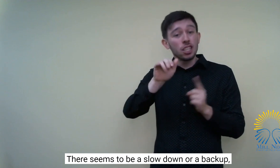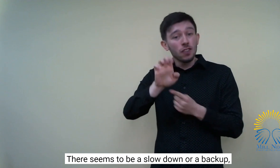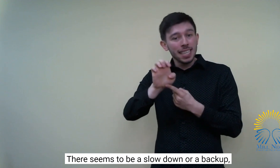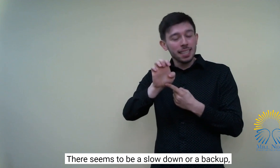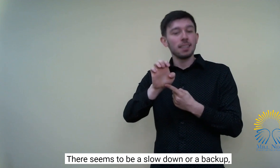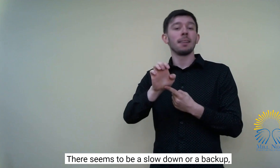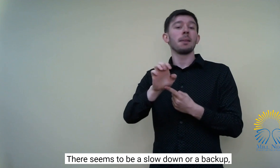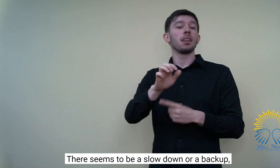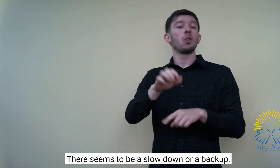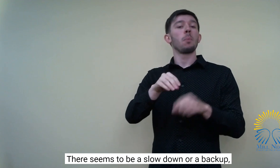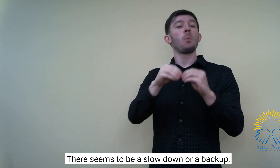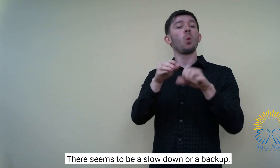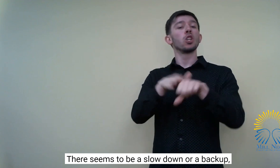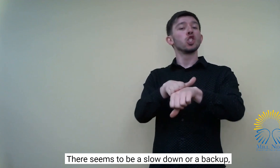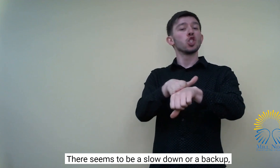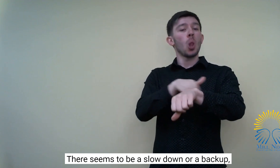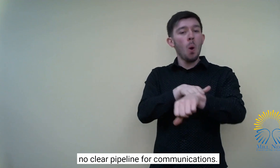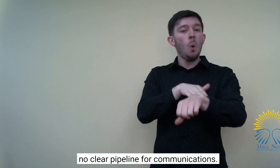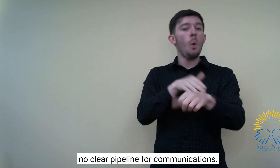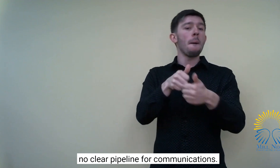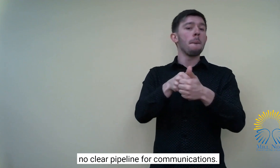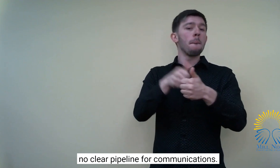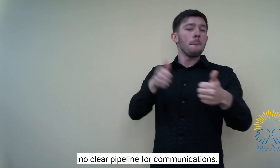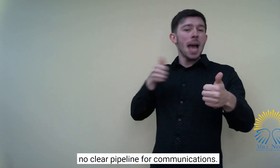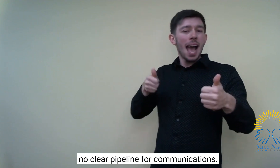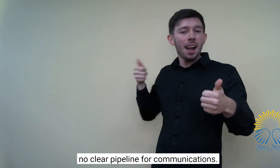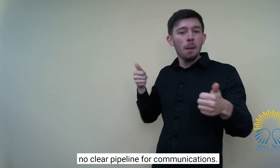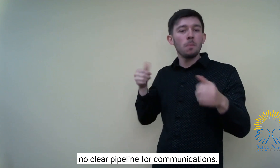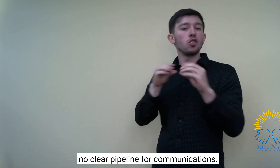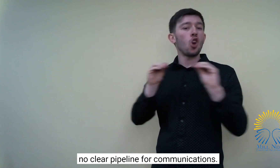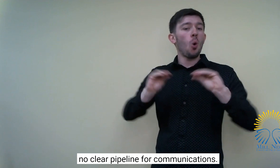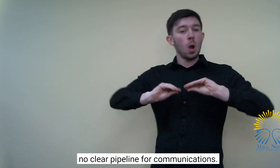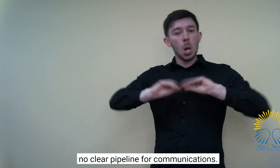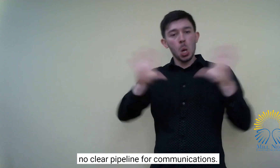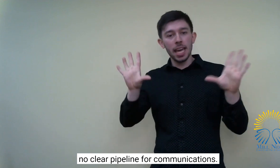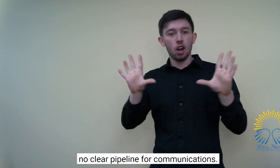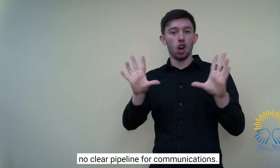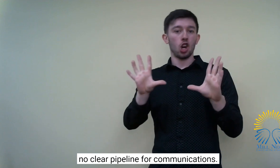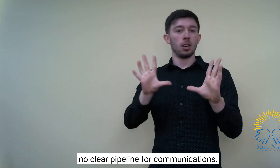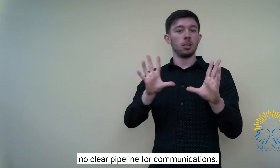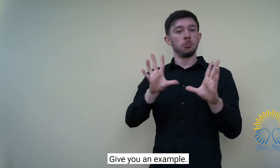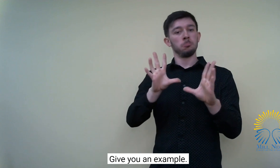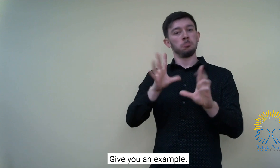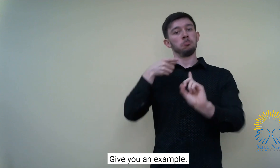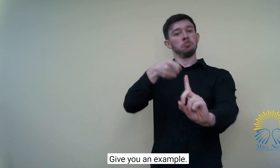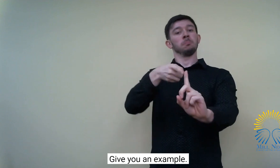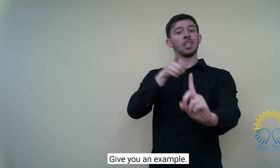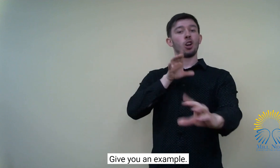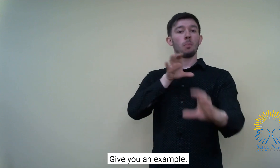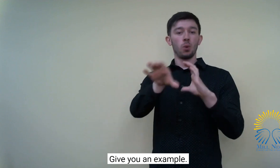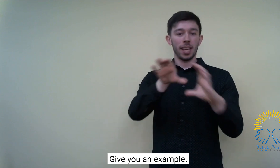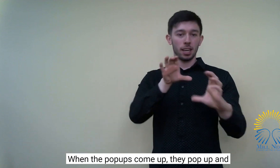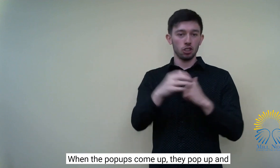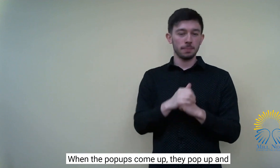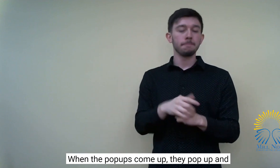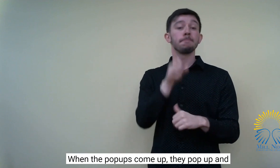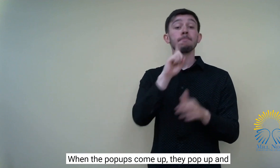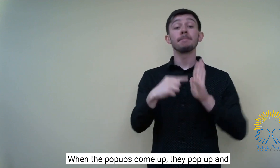slowdown or a backup, no clear pipeline for communications. Give you an example. When the pop-ups come